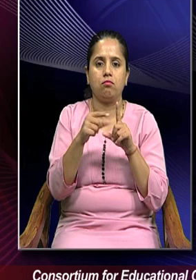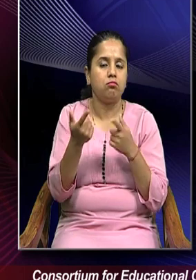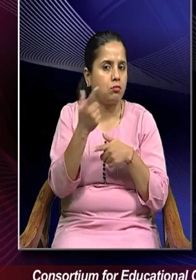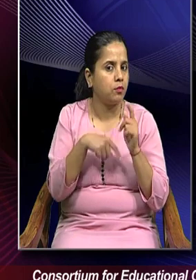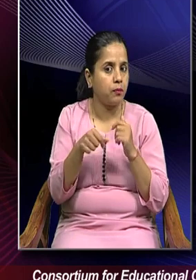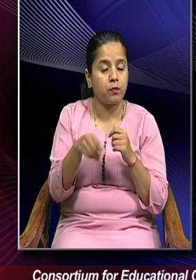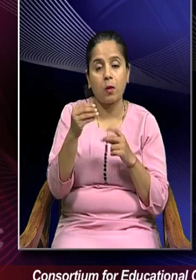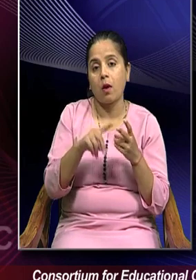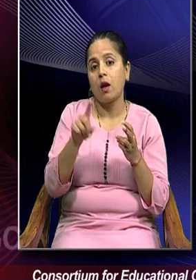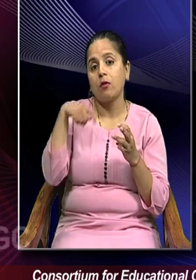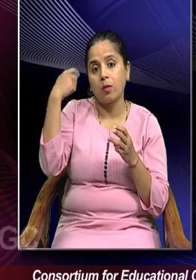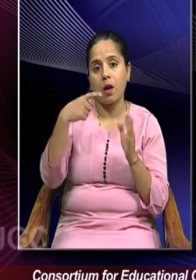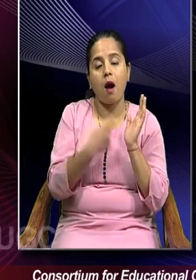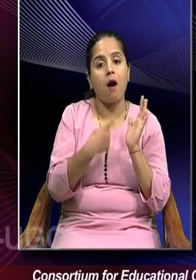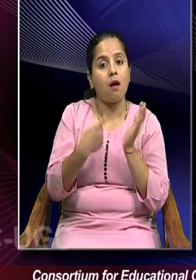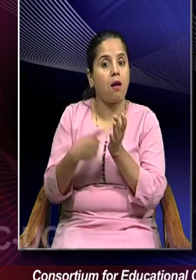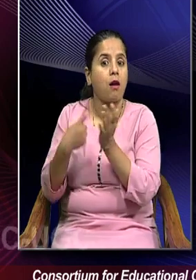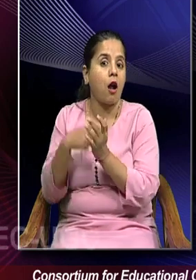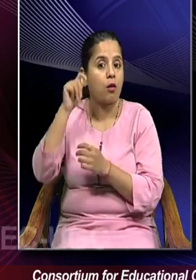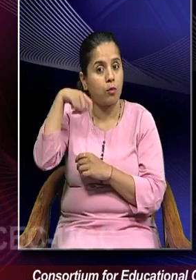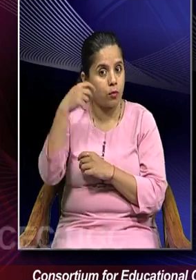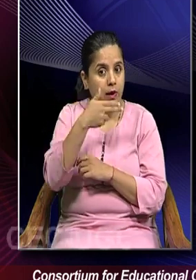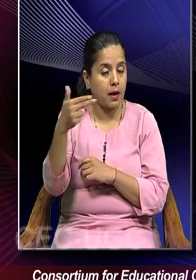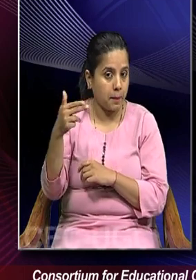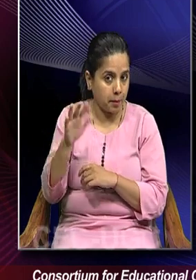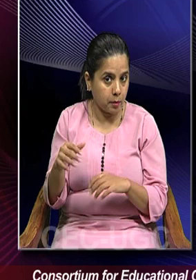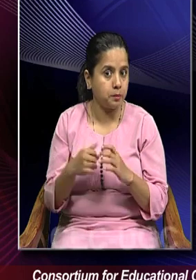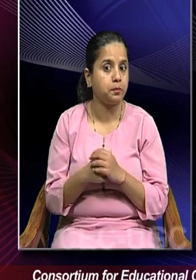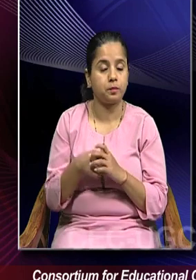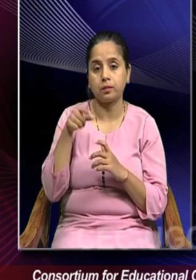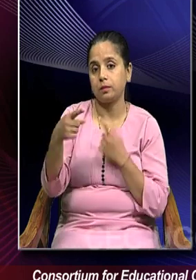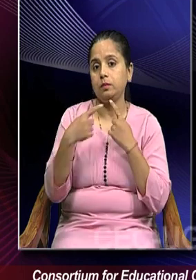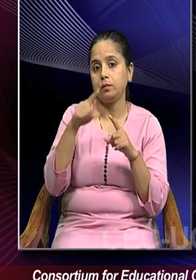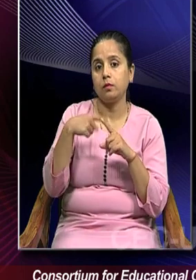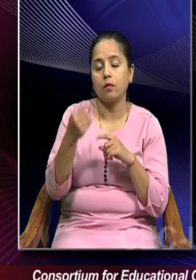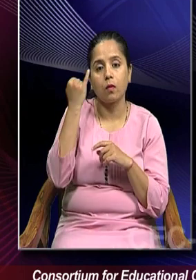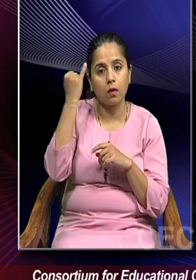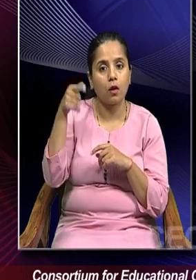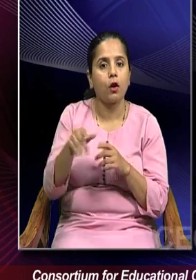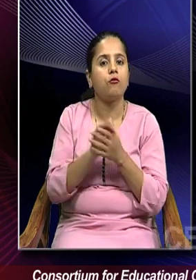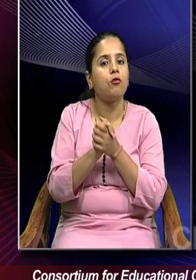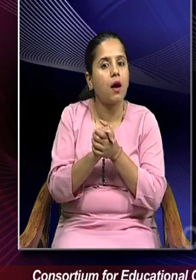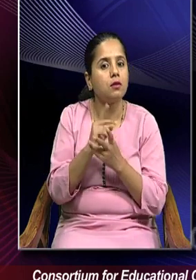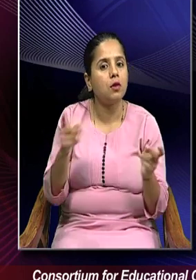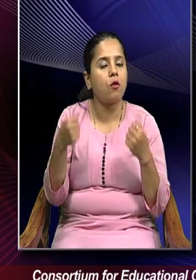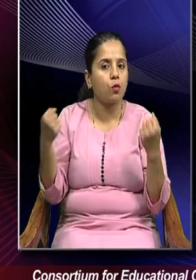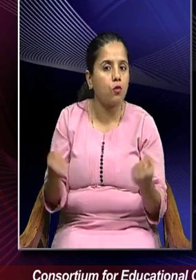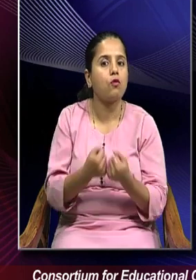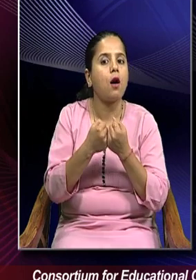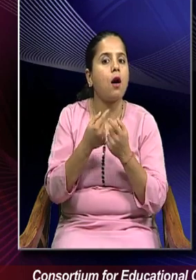see another popular film, RRR, again which is talking about the idea of friendship and their fight